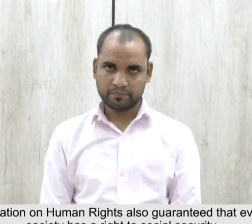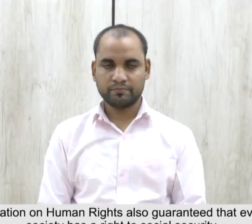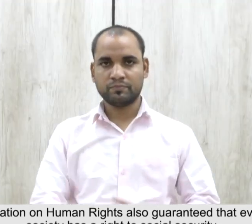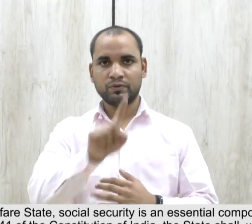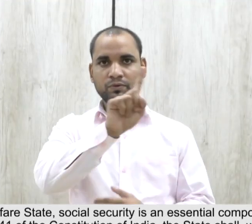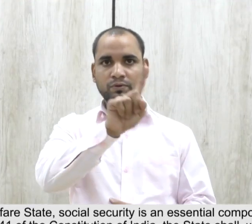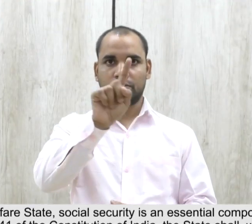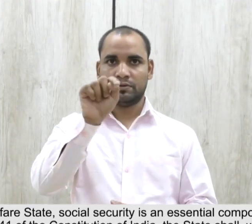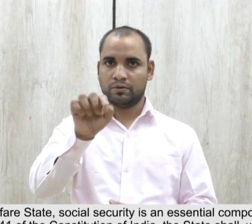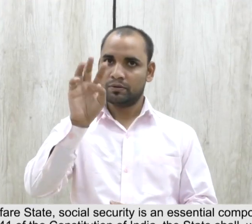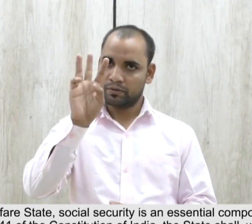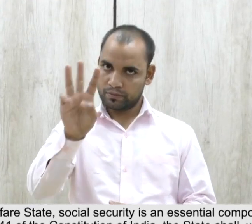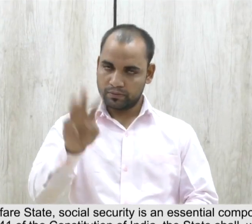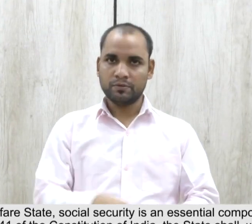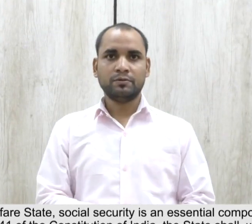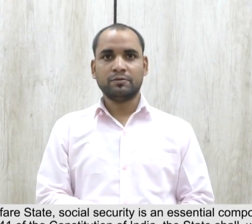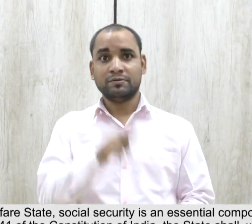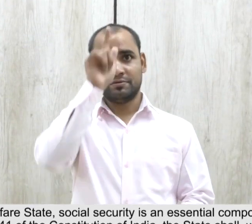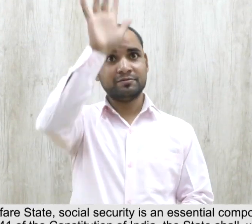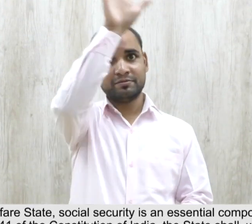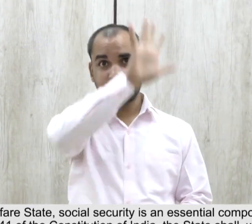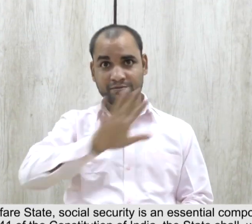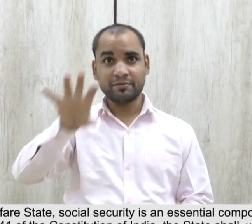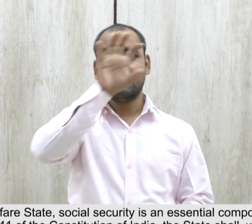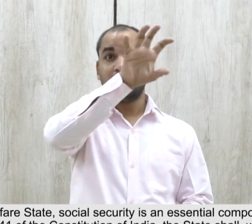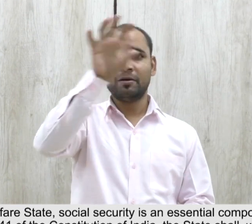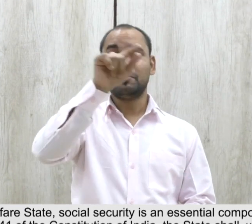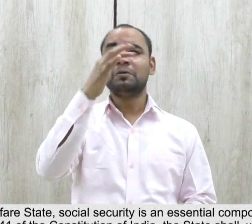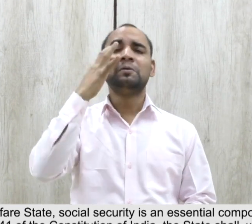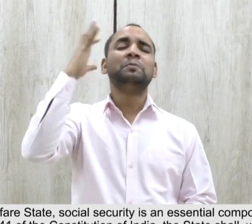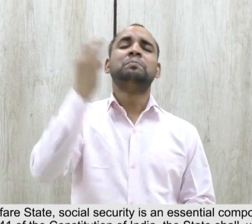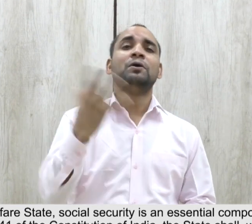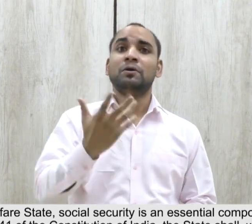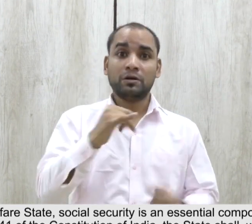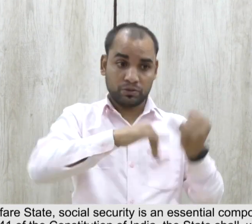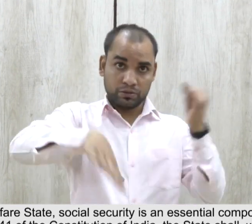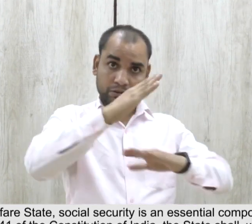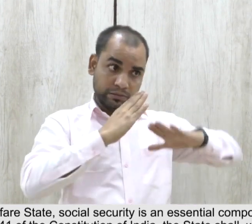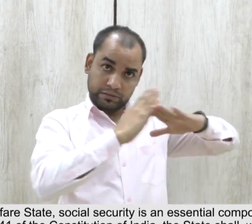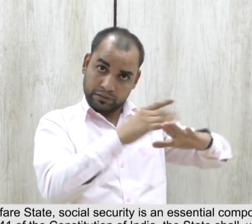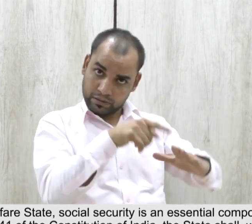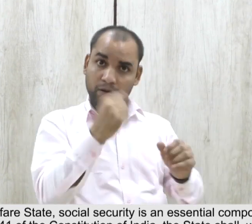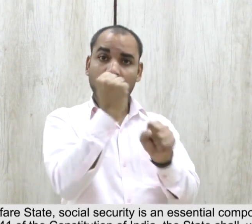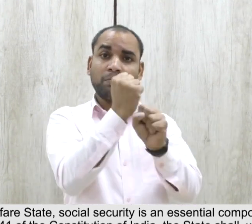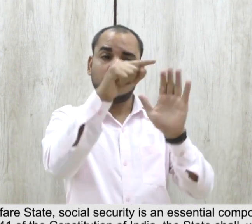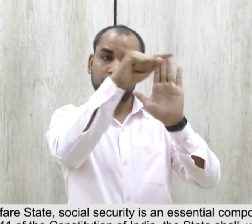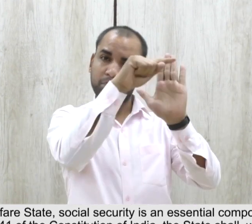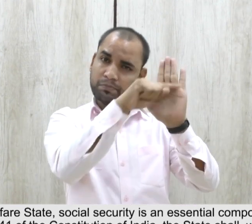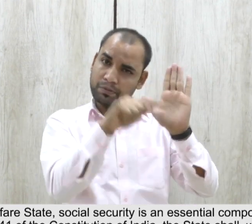security. 11.3. India being a welfare state, social security is an essential component of government policy. As per Article 41